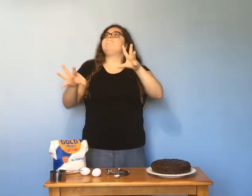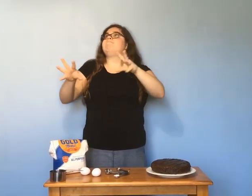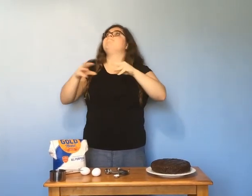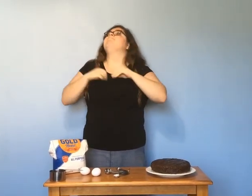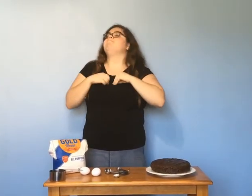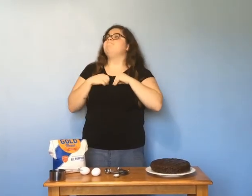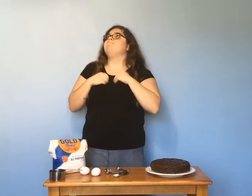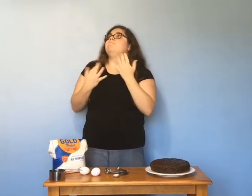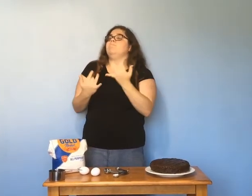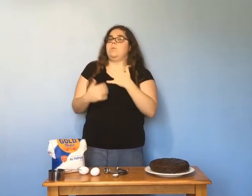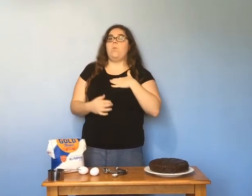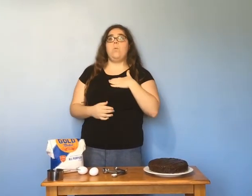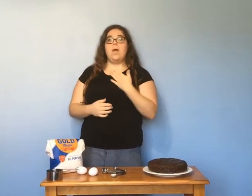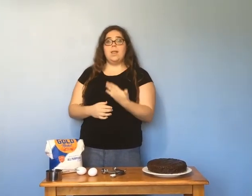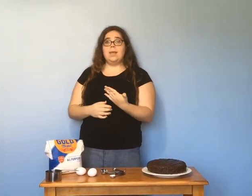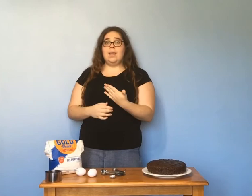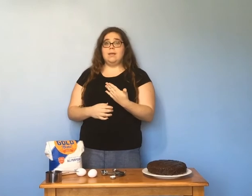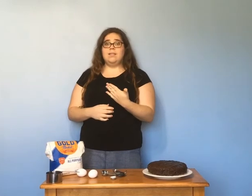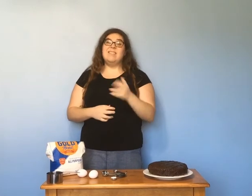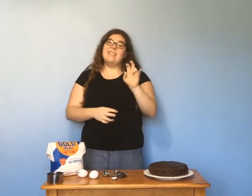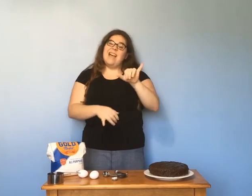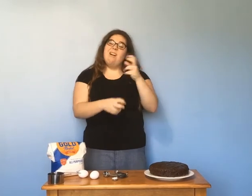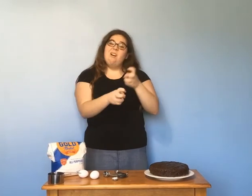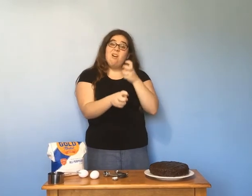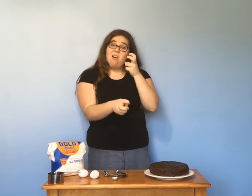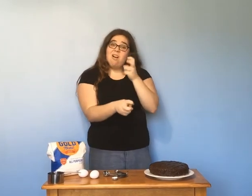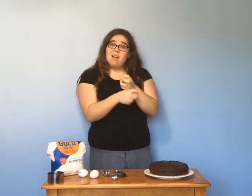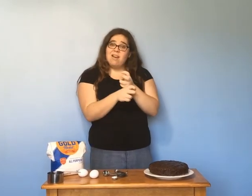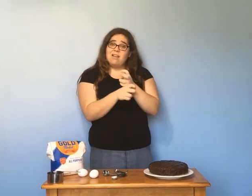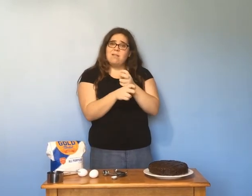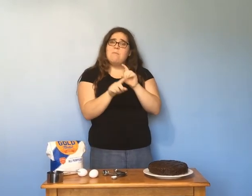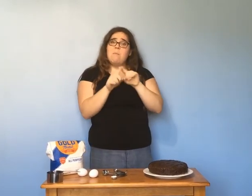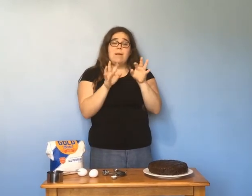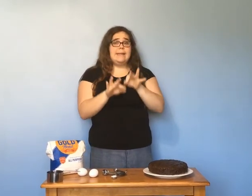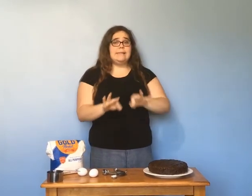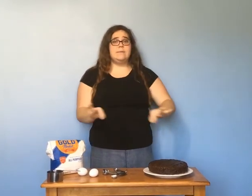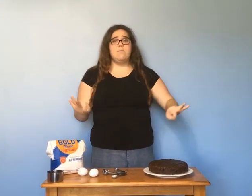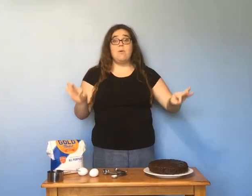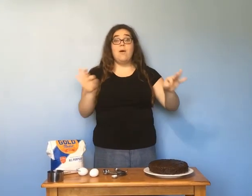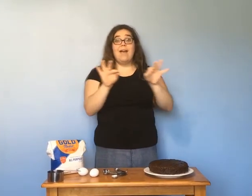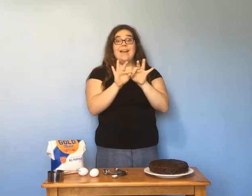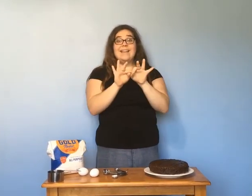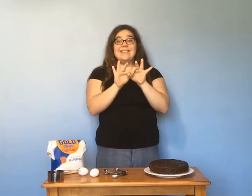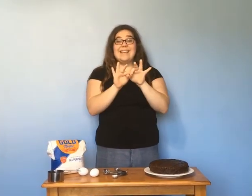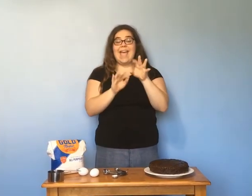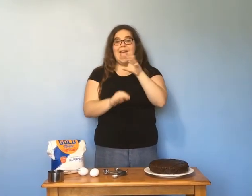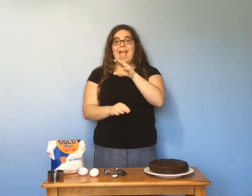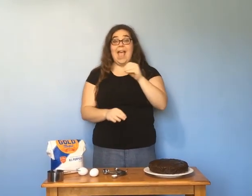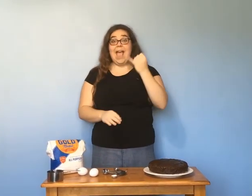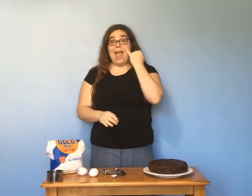He says wait. And we need to learn to accept His will. And that's hard. but that is so